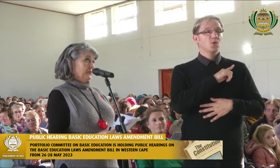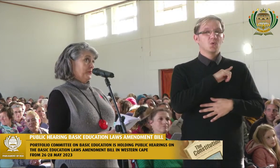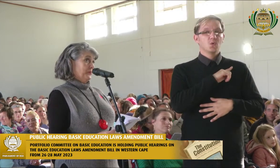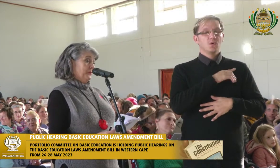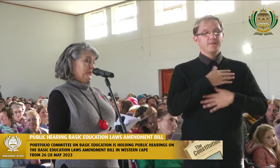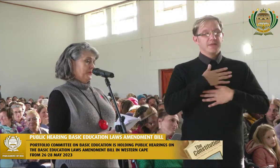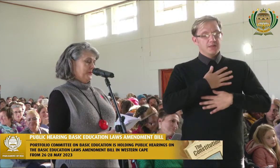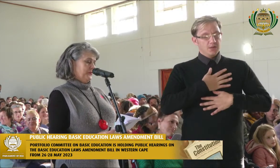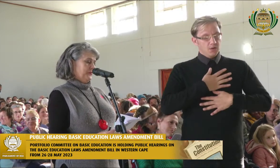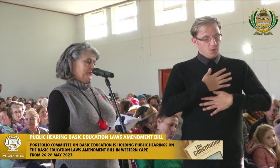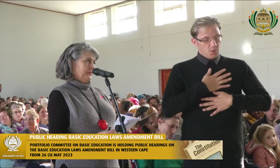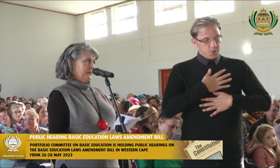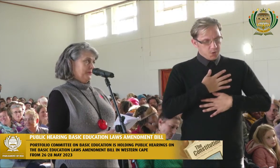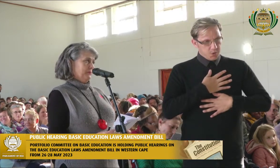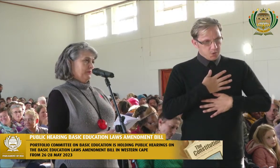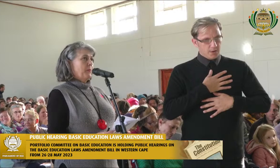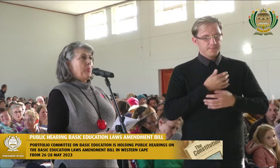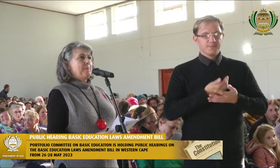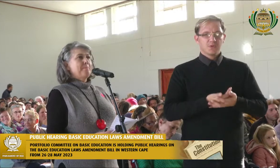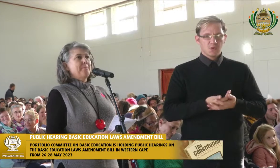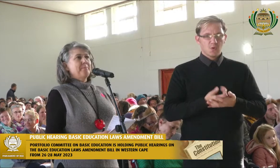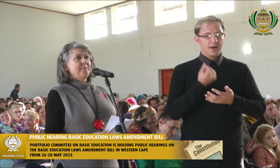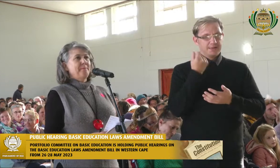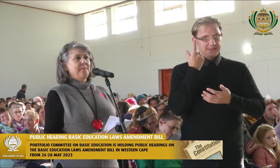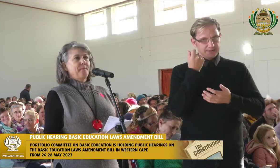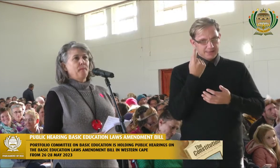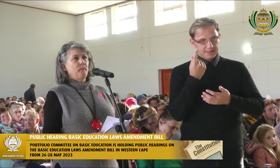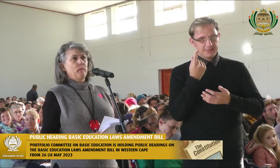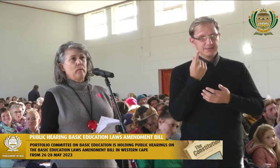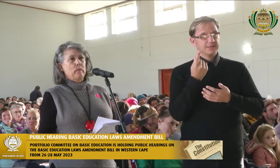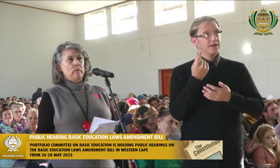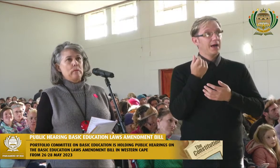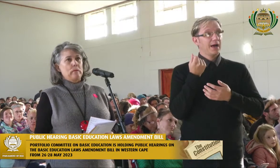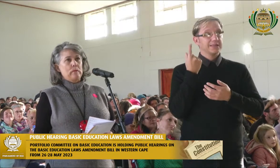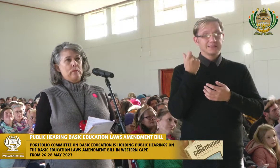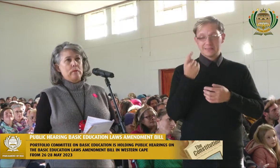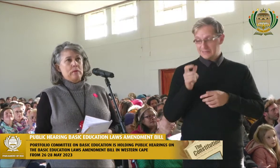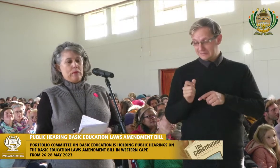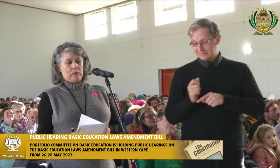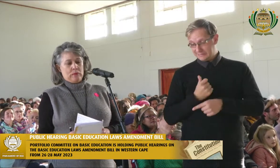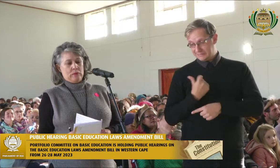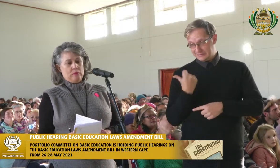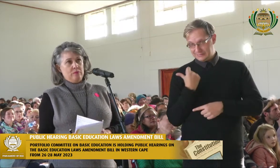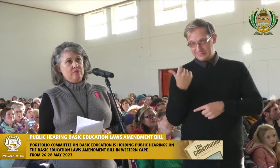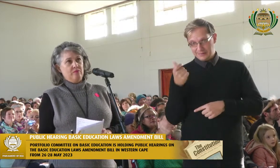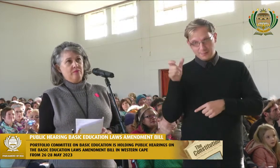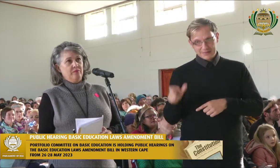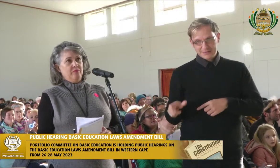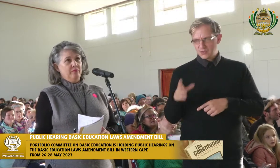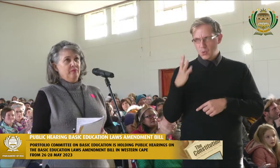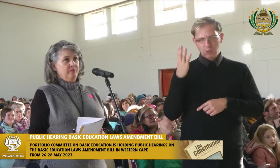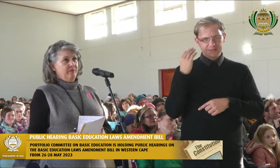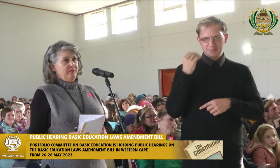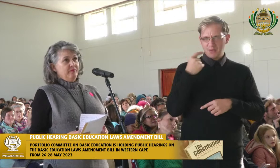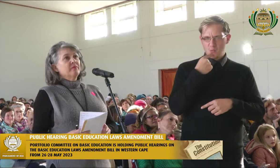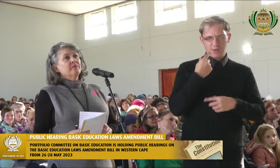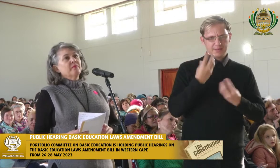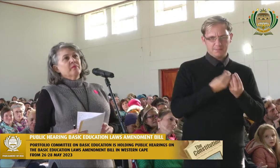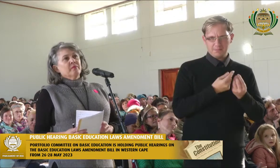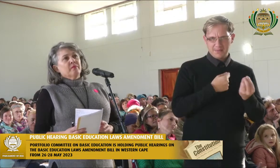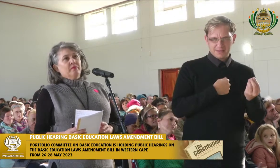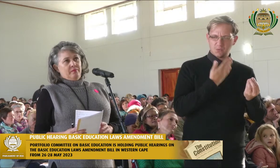very emotional. So really, he's done nothing. He didn't even speak to me. I'm defending him.